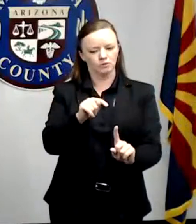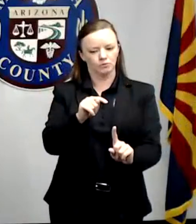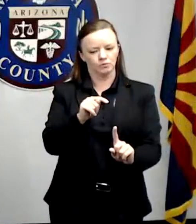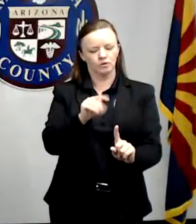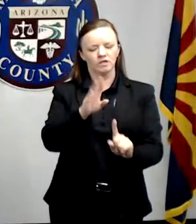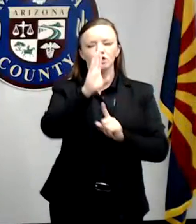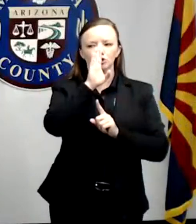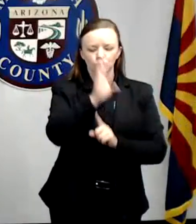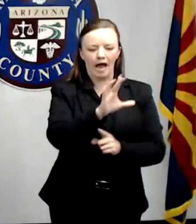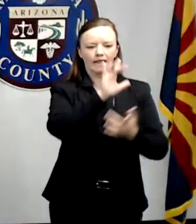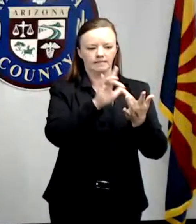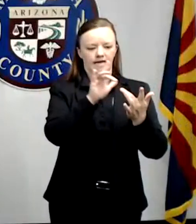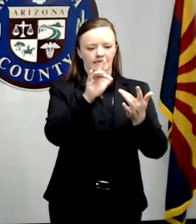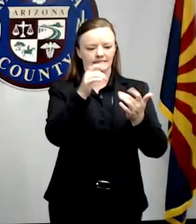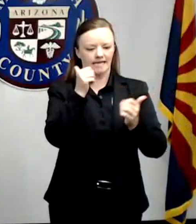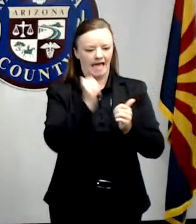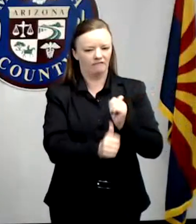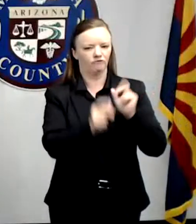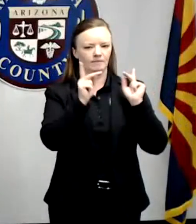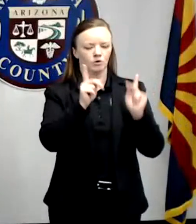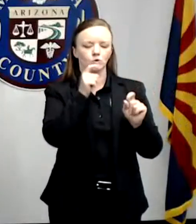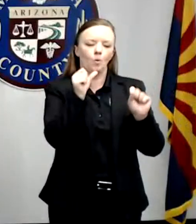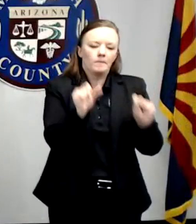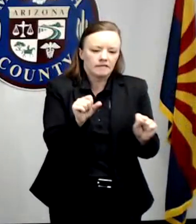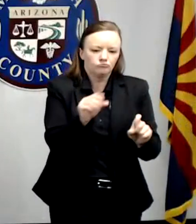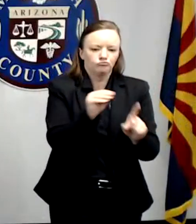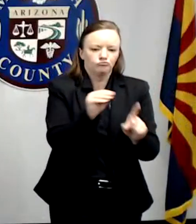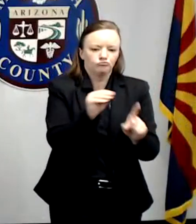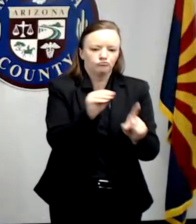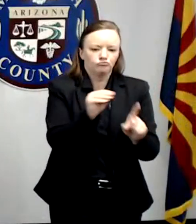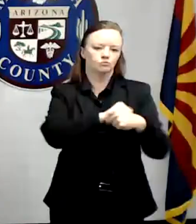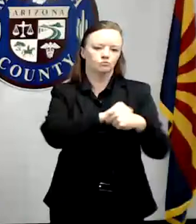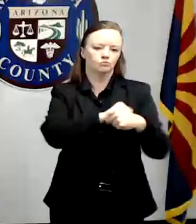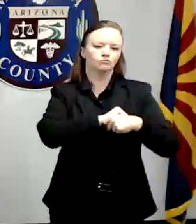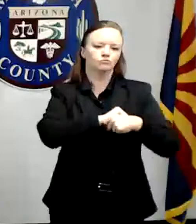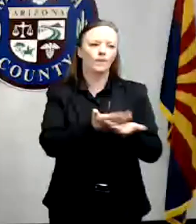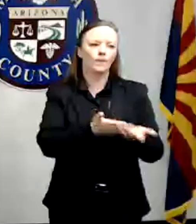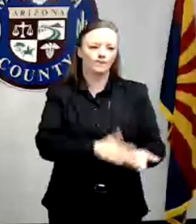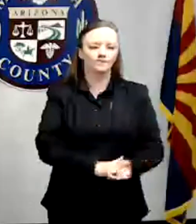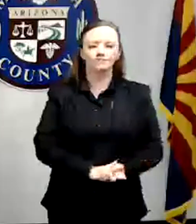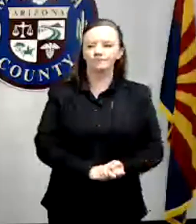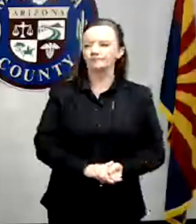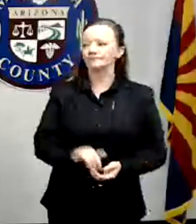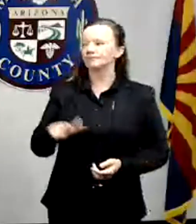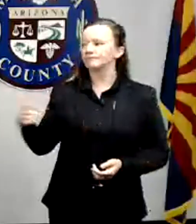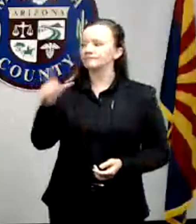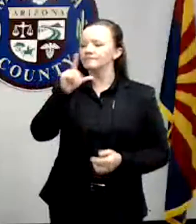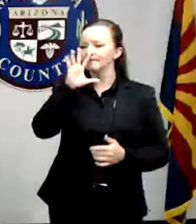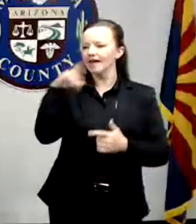to directly contacting every person who is a potential contact. So